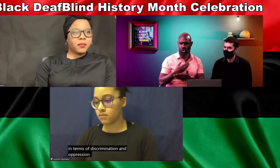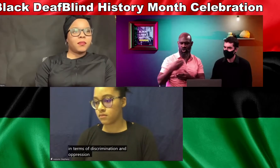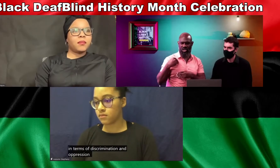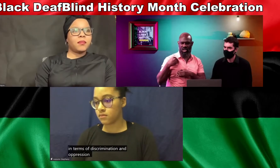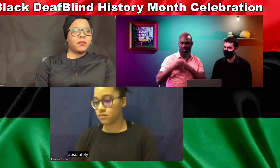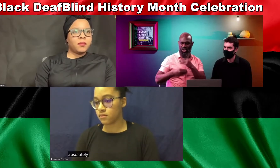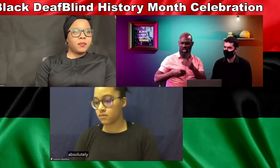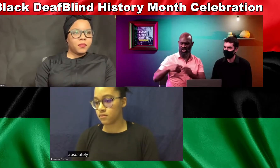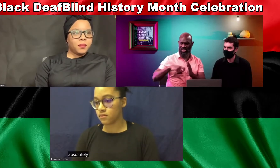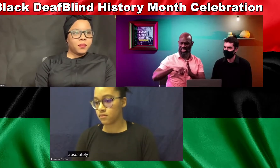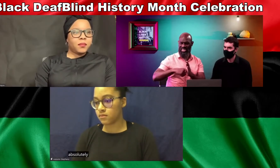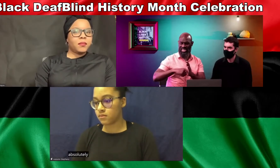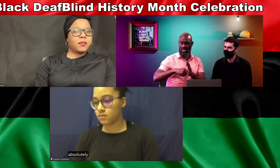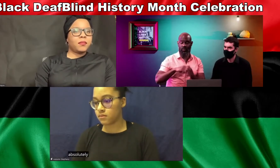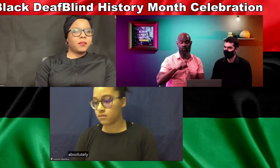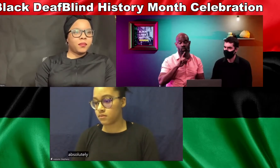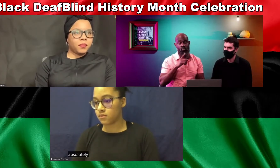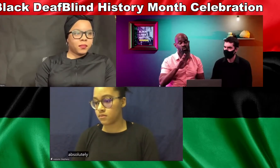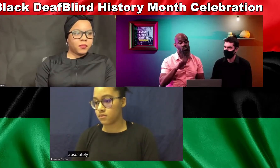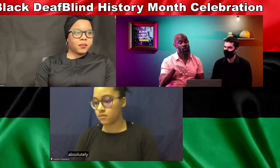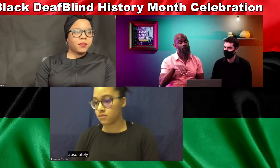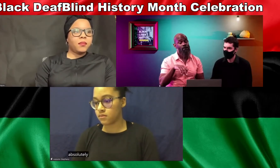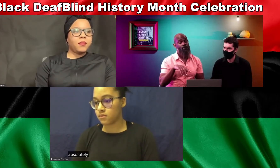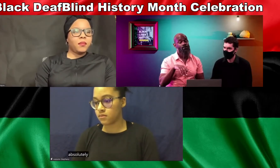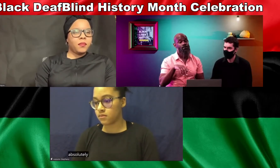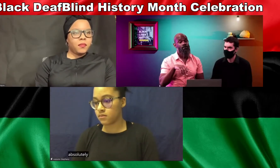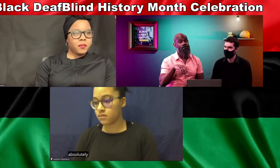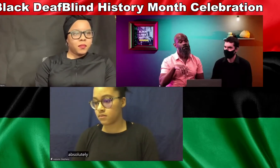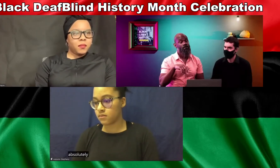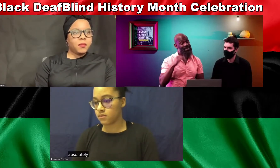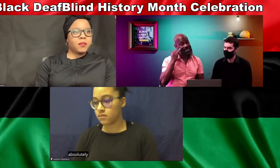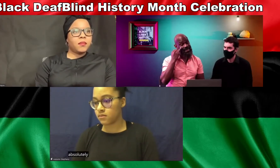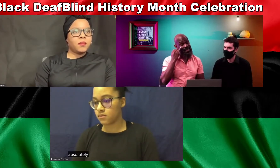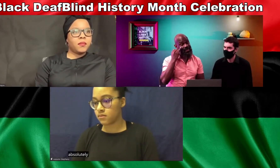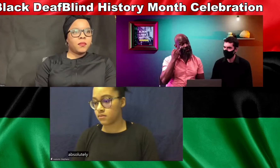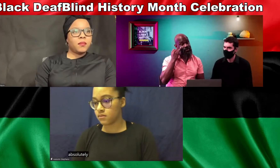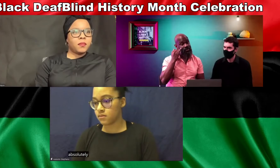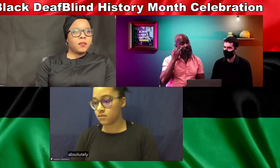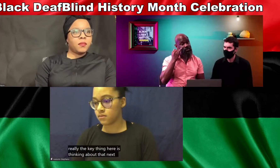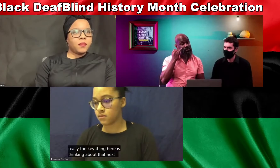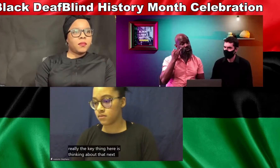And really, the key thing here is thinking about that next generation.